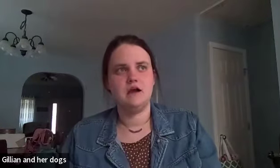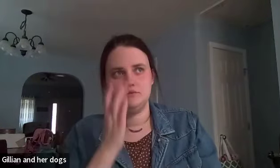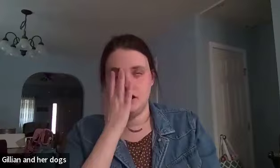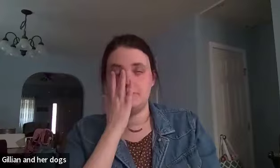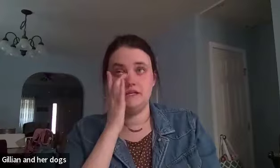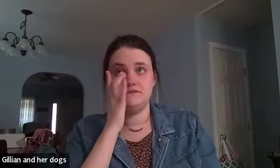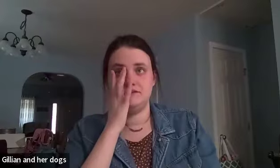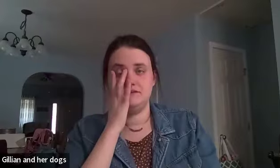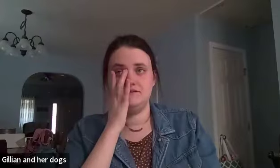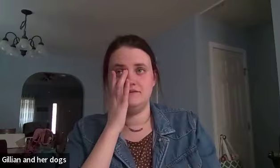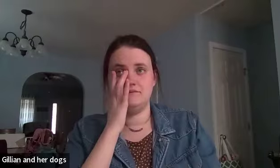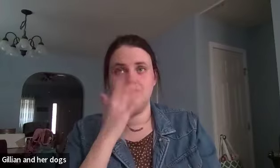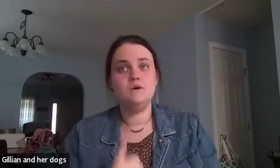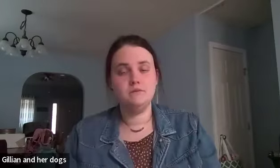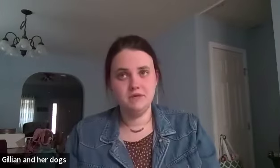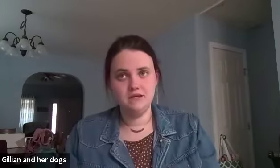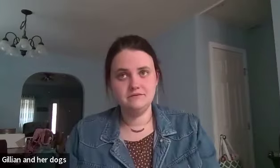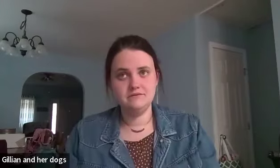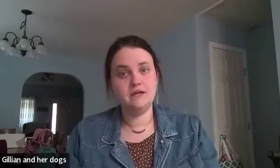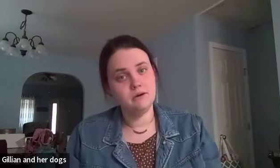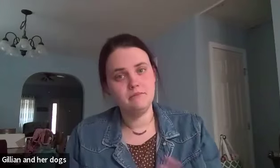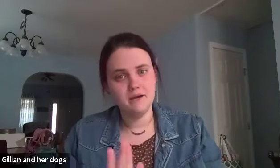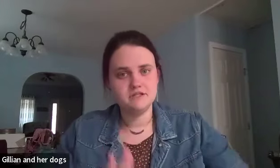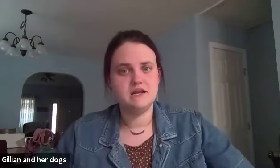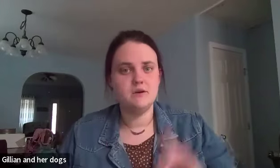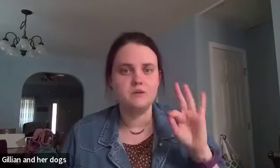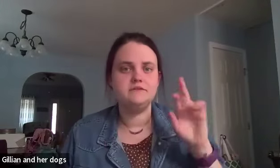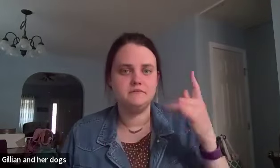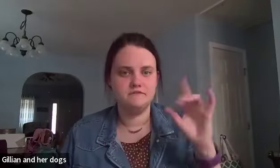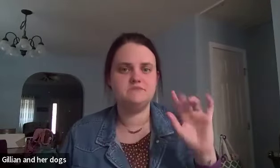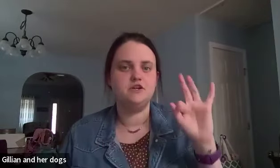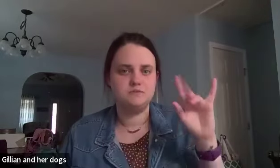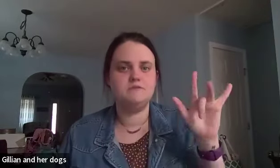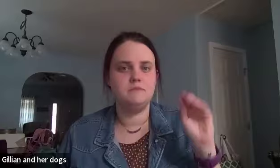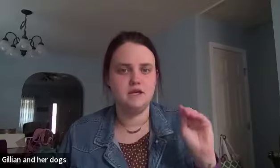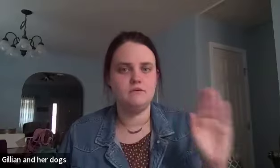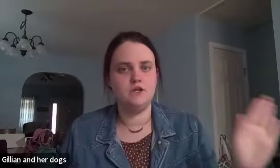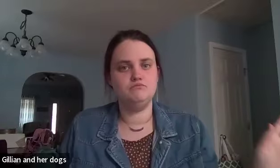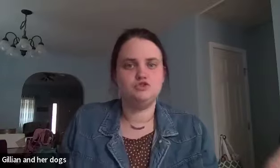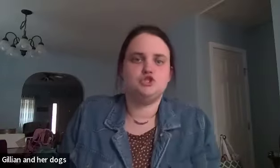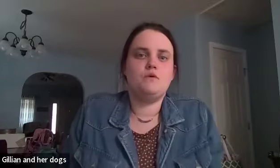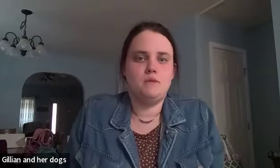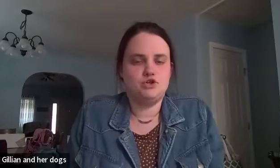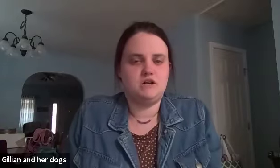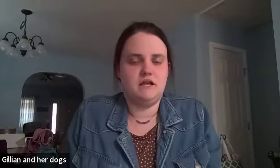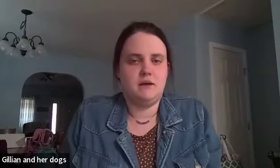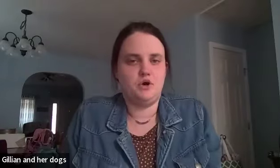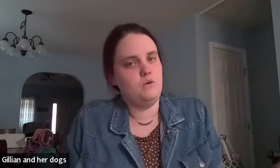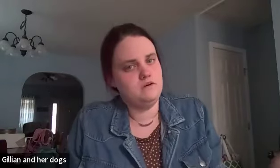I would probably even, knowing me and knowing my person, I would probably finger spell flamingo and then show the motion of like a bird on one